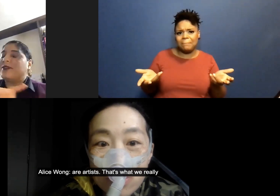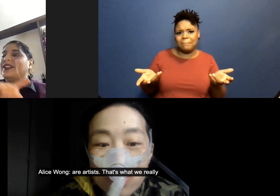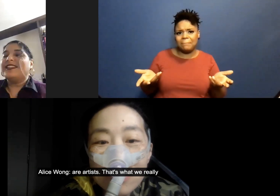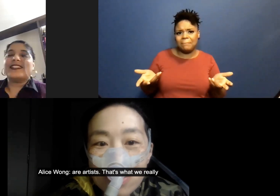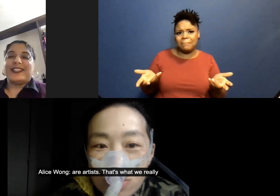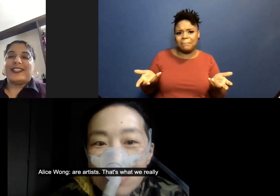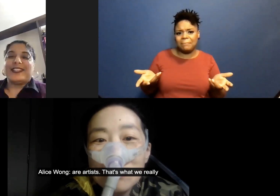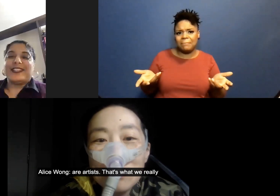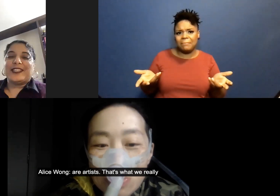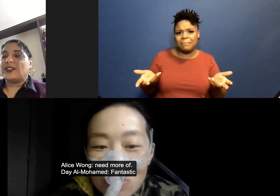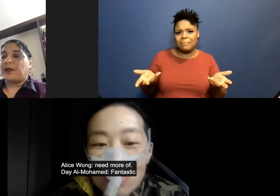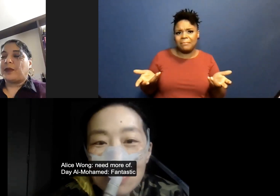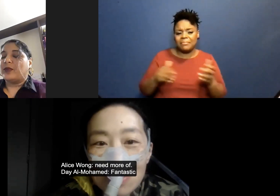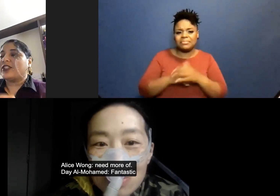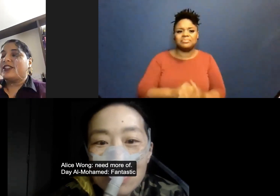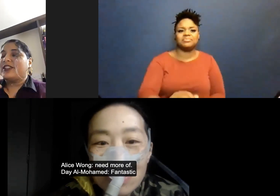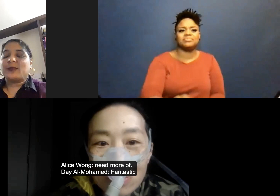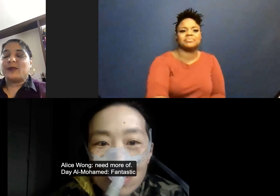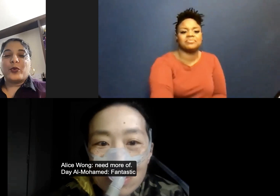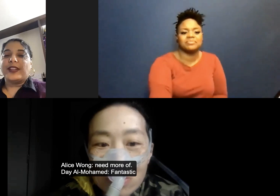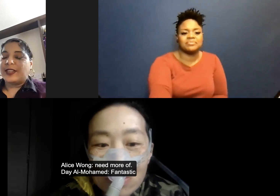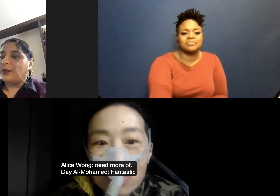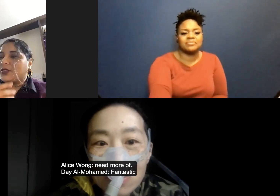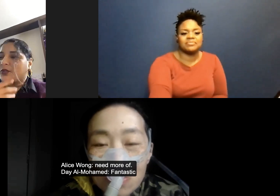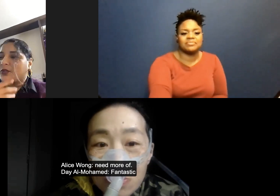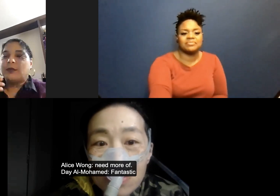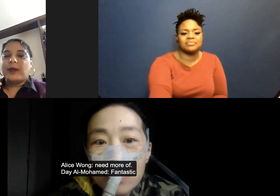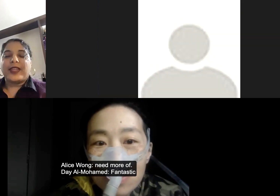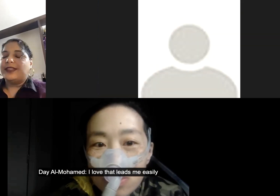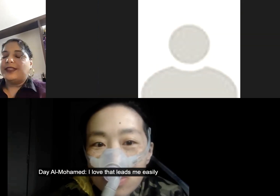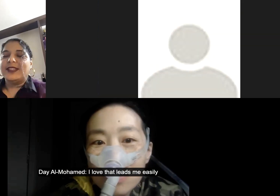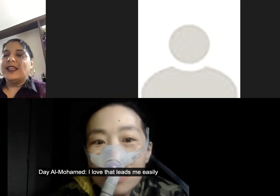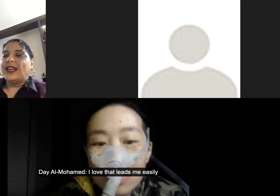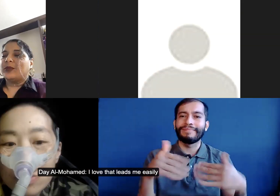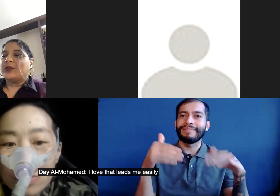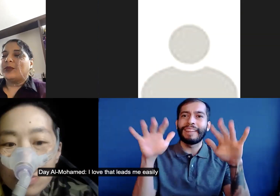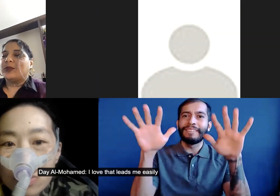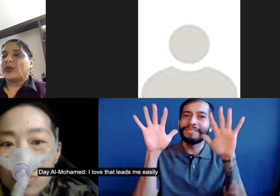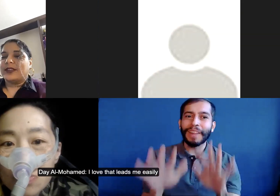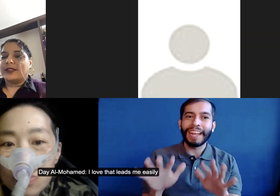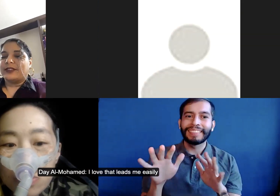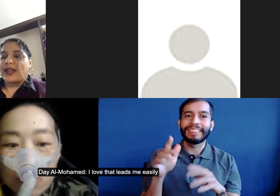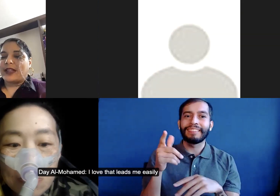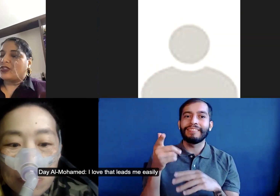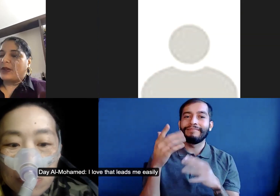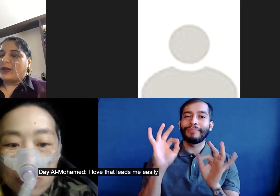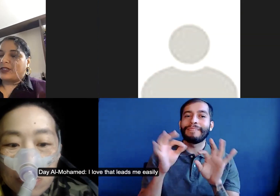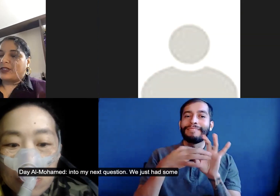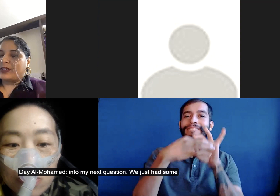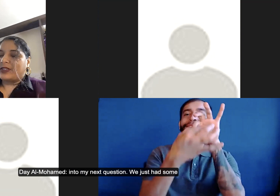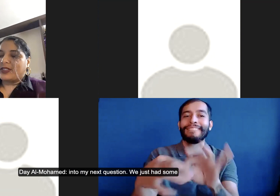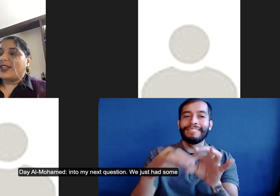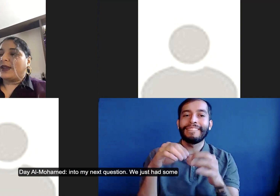me easily into my next question, because I'm like, we just had some great examples, and we're talking about that need, and we're talking about the fact that mainstream media